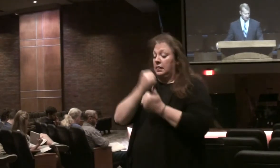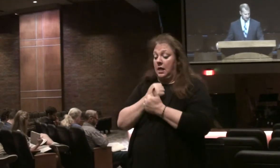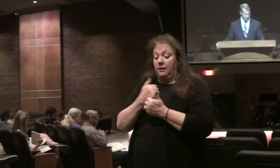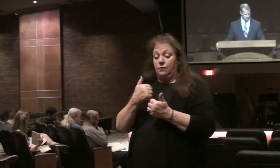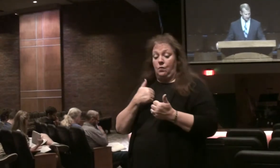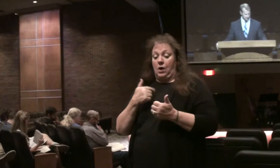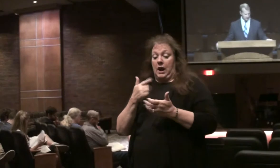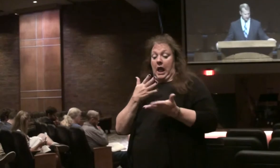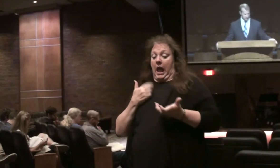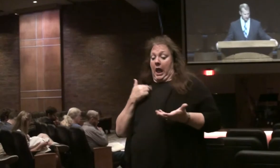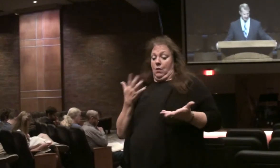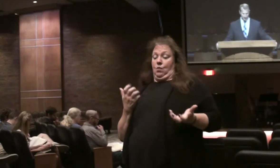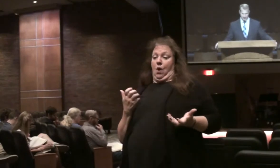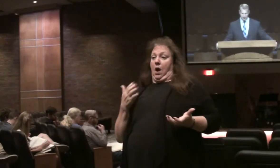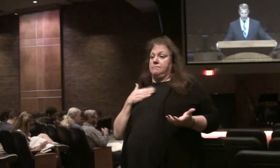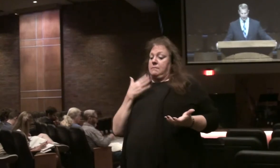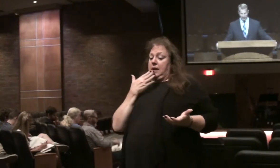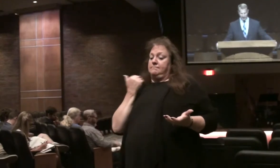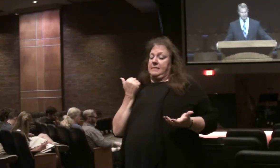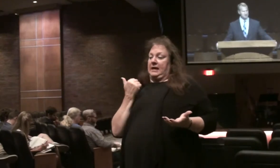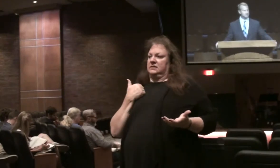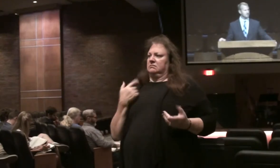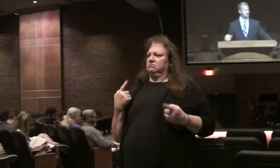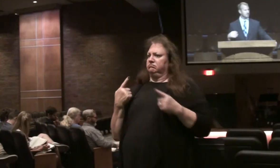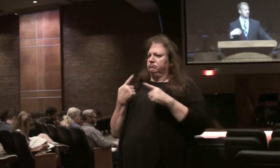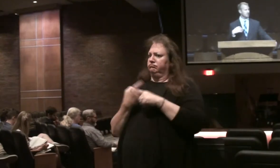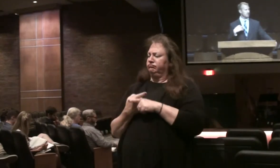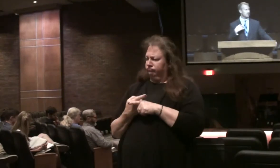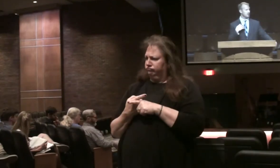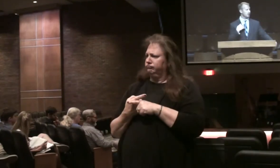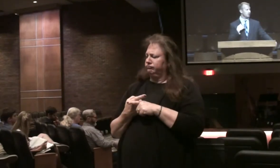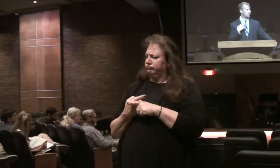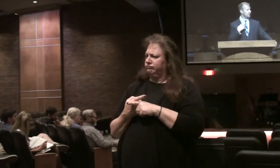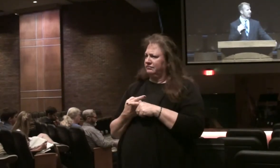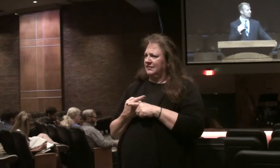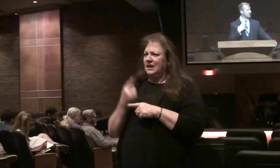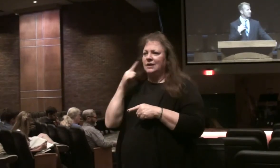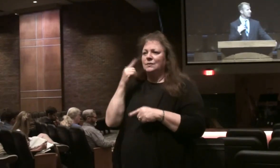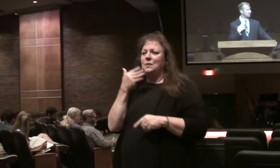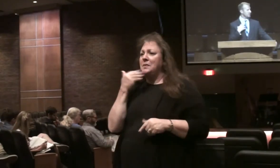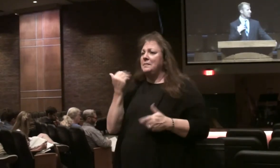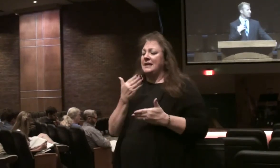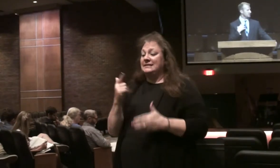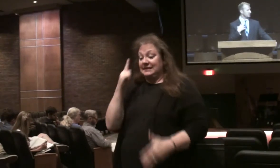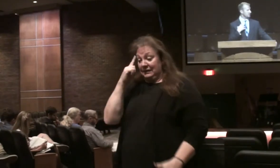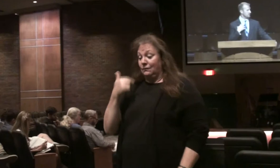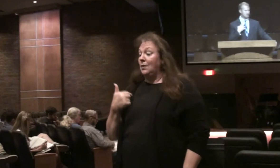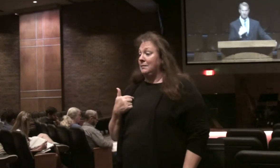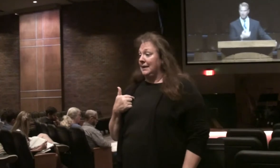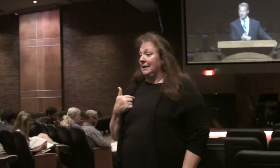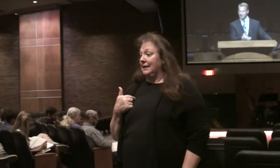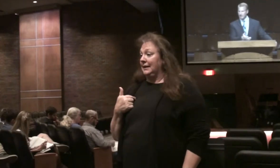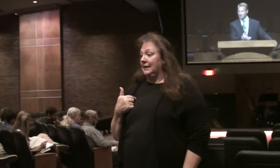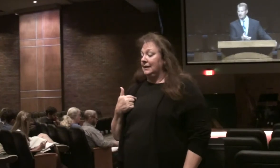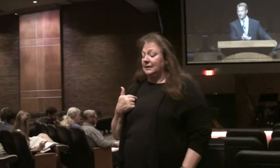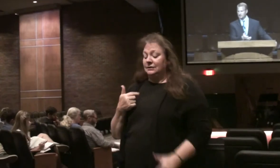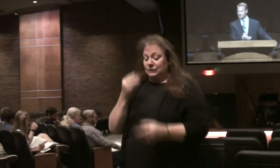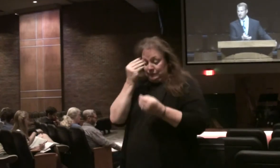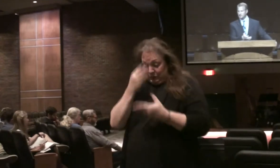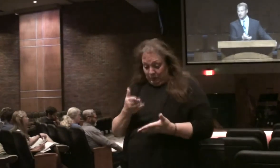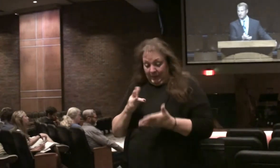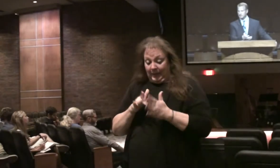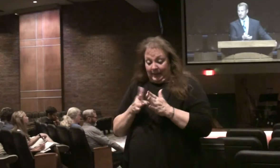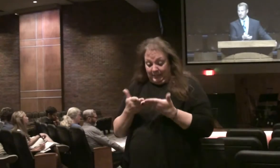own. Now there's a paradox. You know, the best thing for me is to do what the Bible